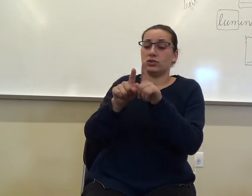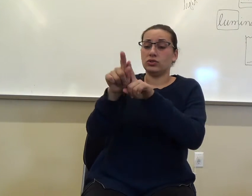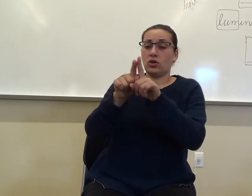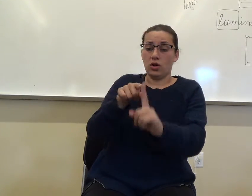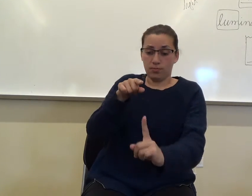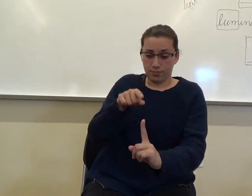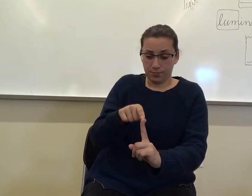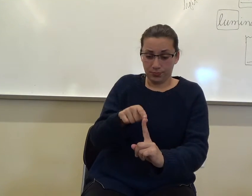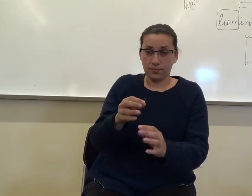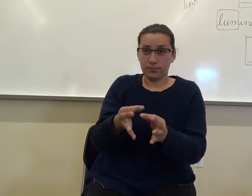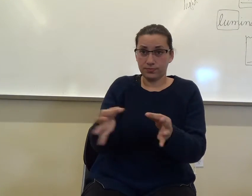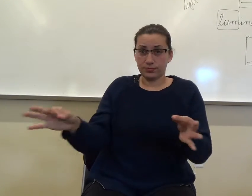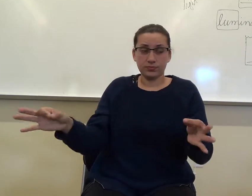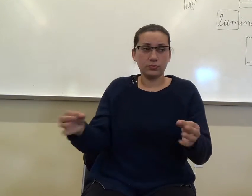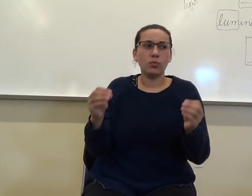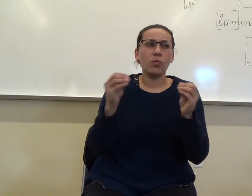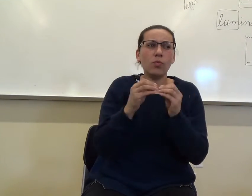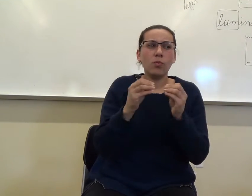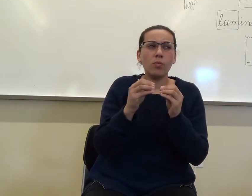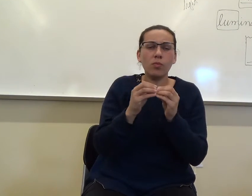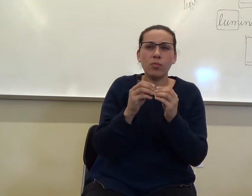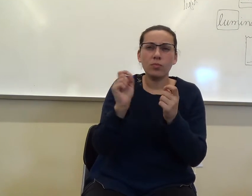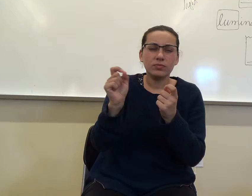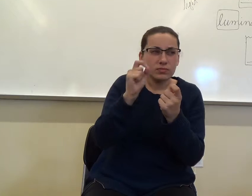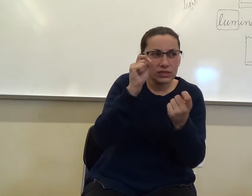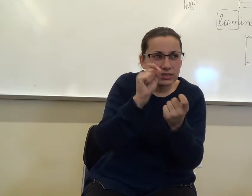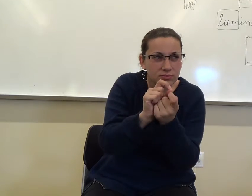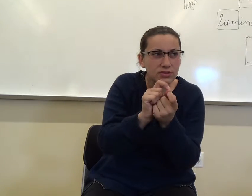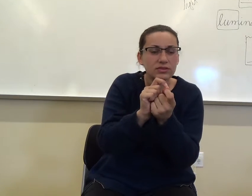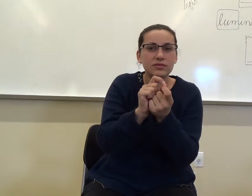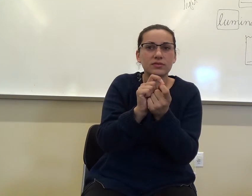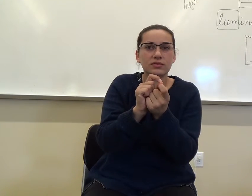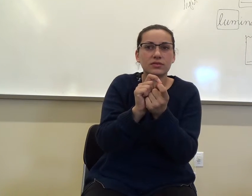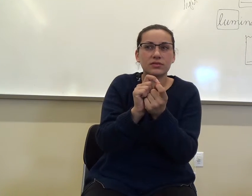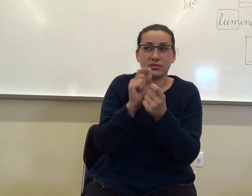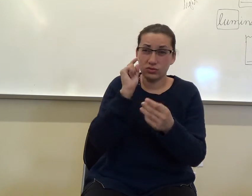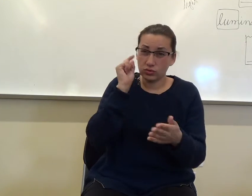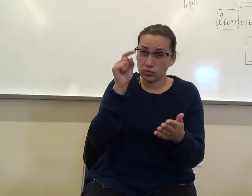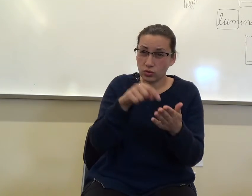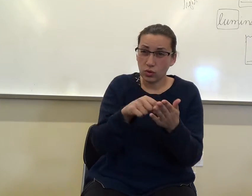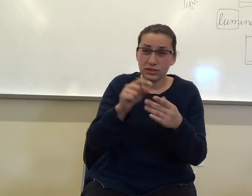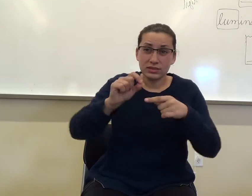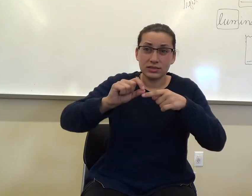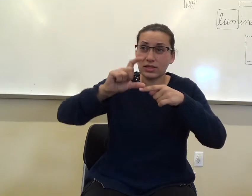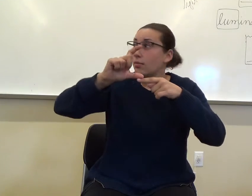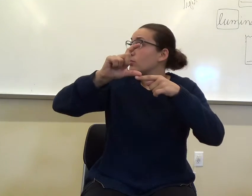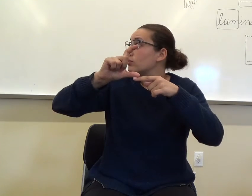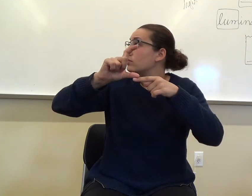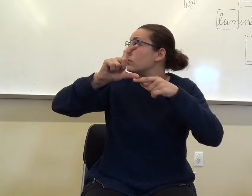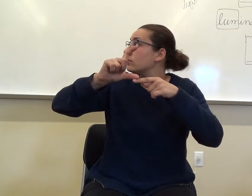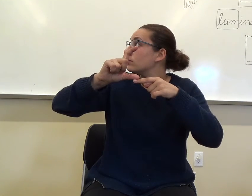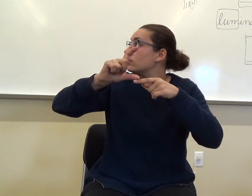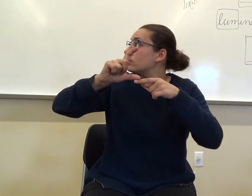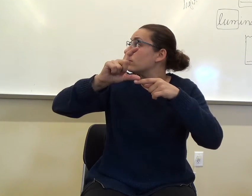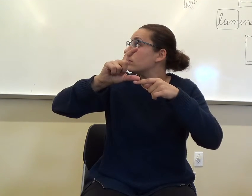Anti-Semitism is specifically against Jews. You notice this is capitalized. It's kind of an interesting